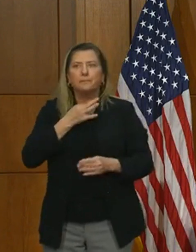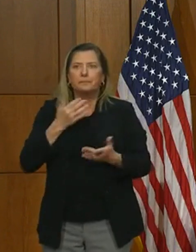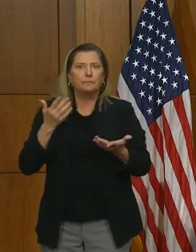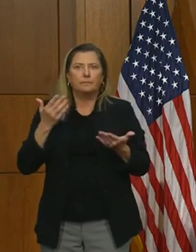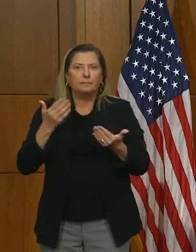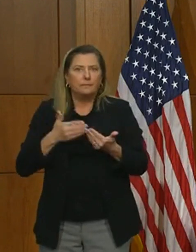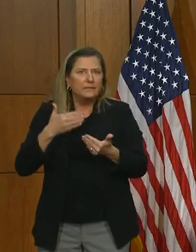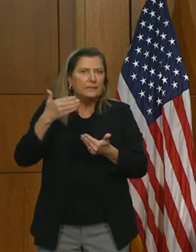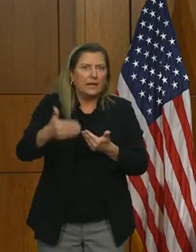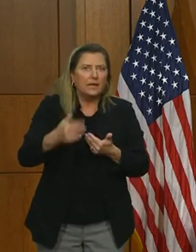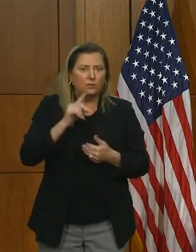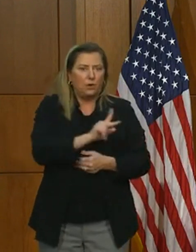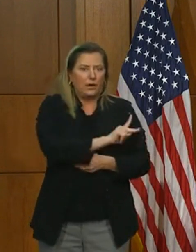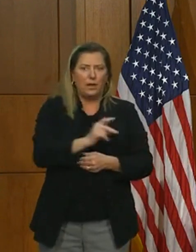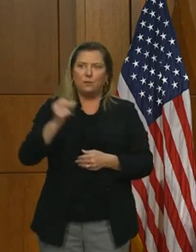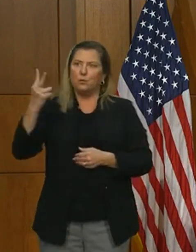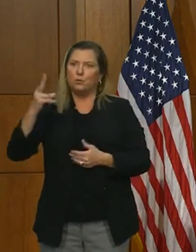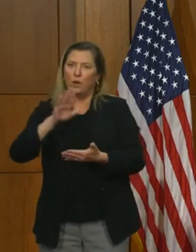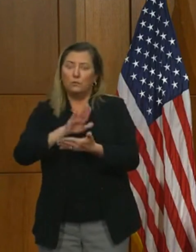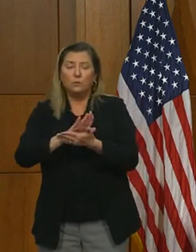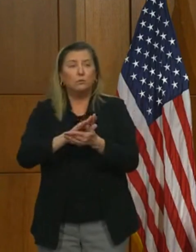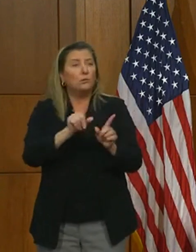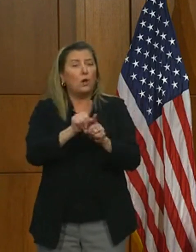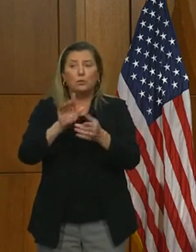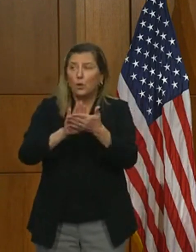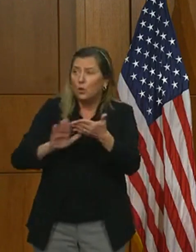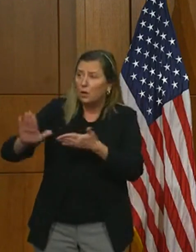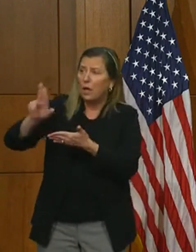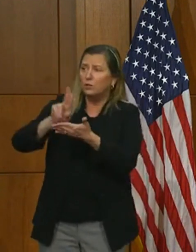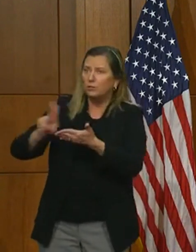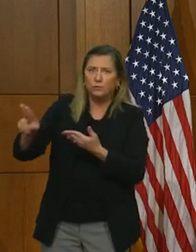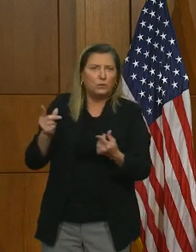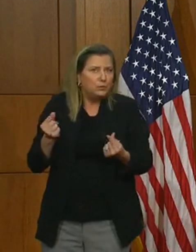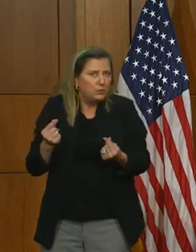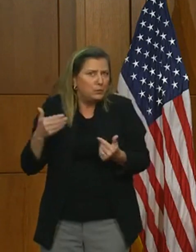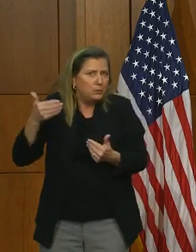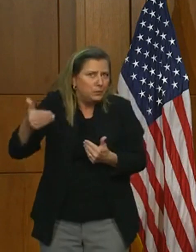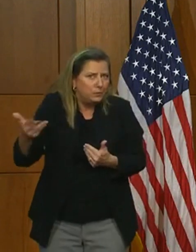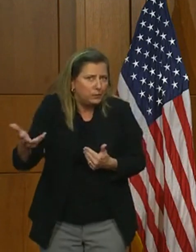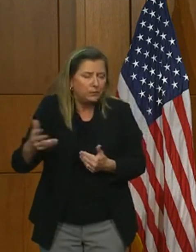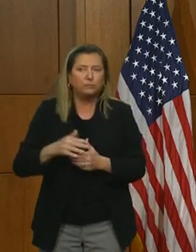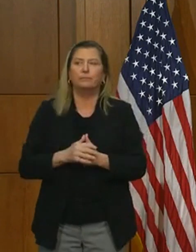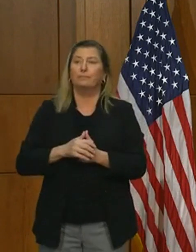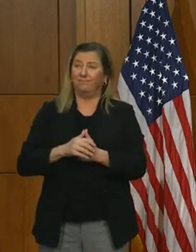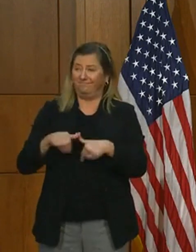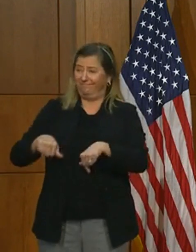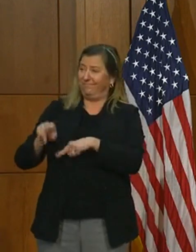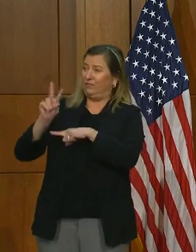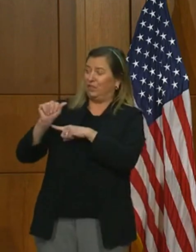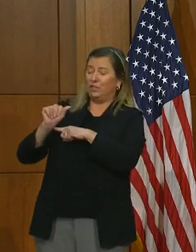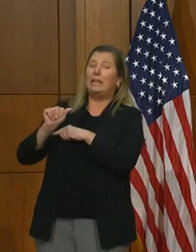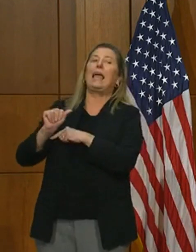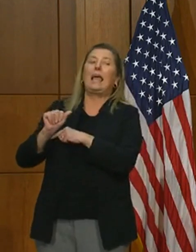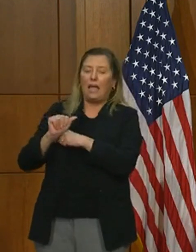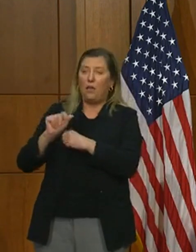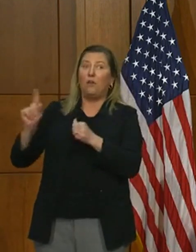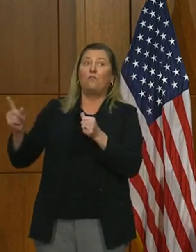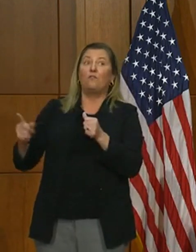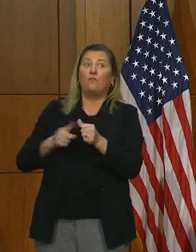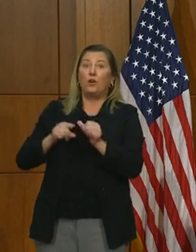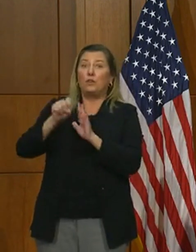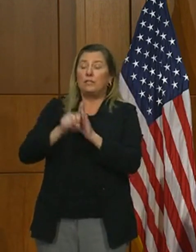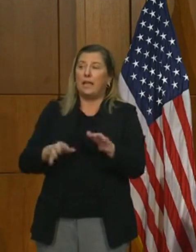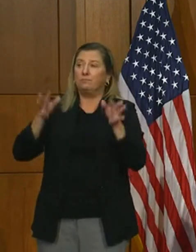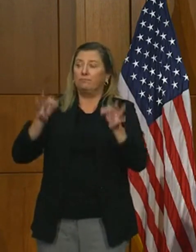for our K-12 schools and our colleges and universities. We were the first state to close our K-12